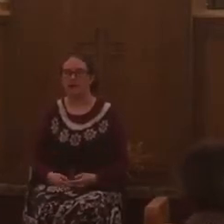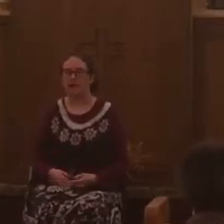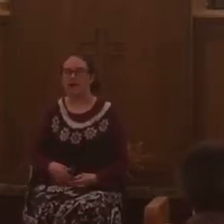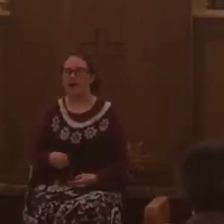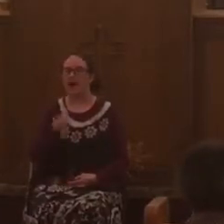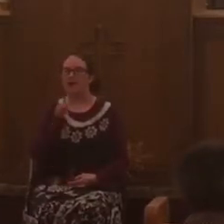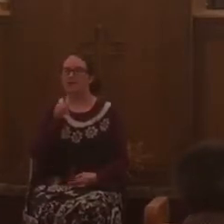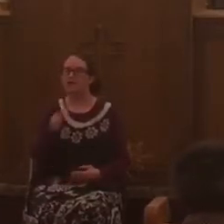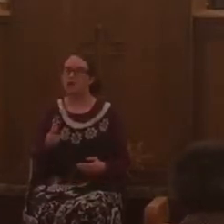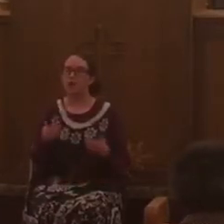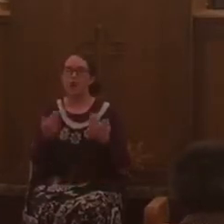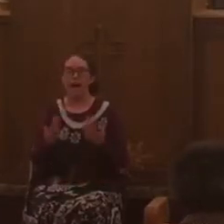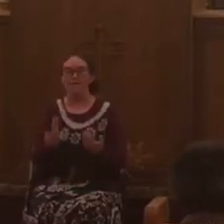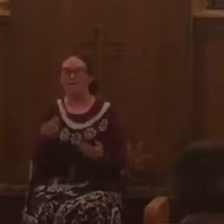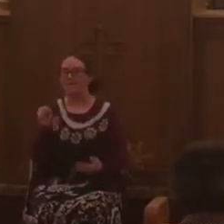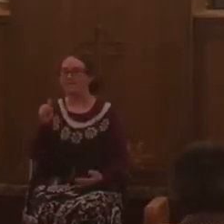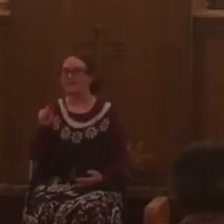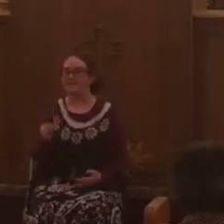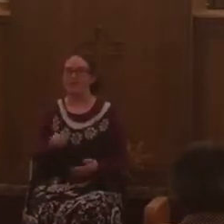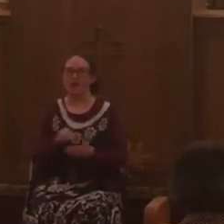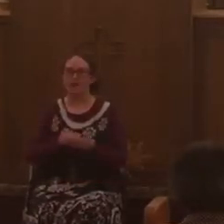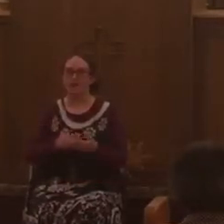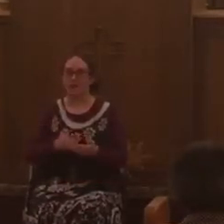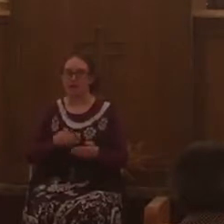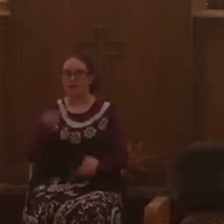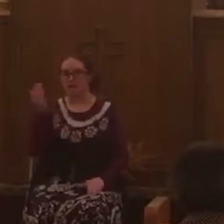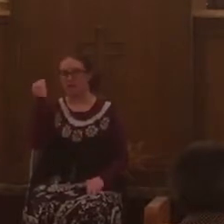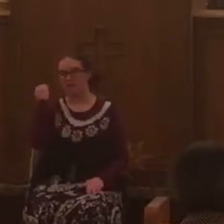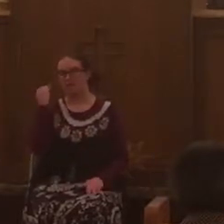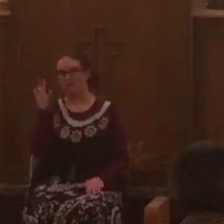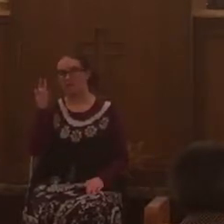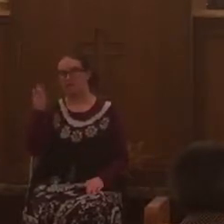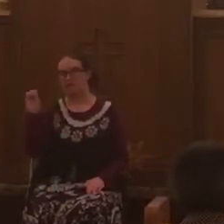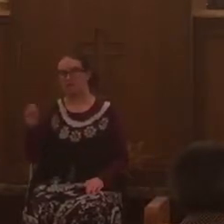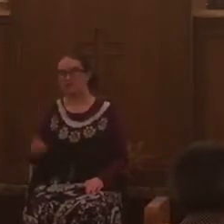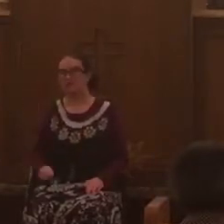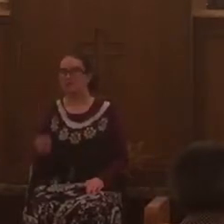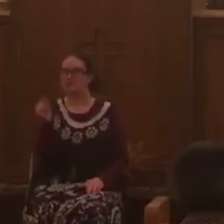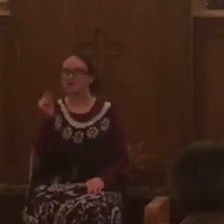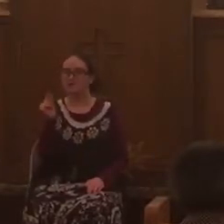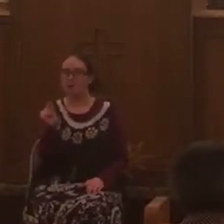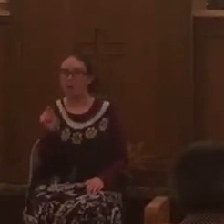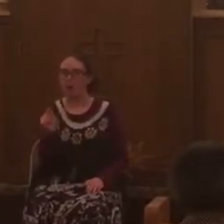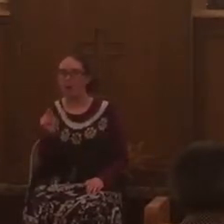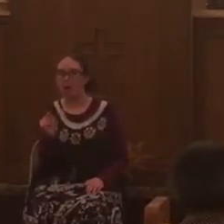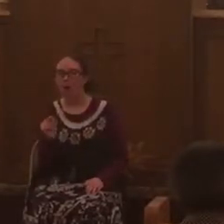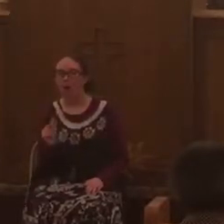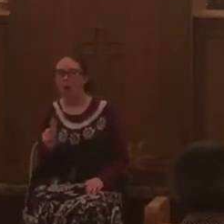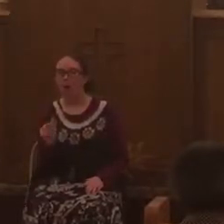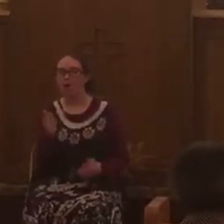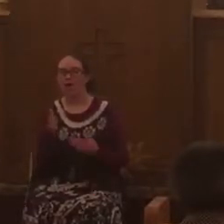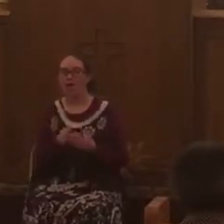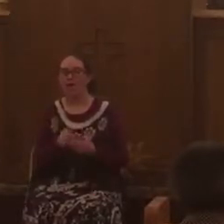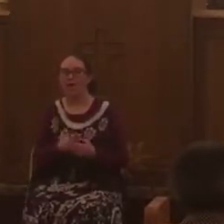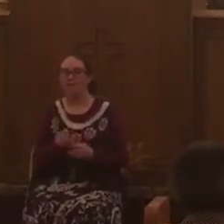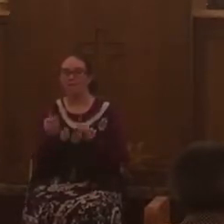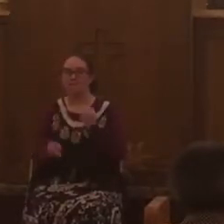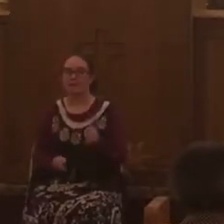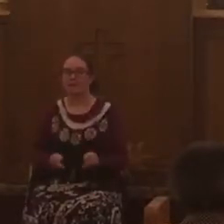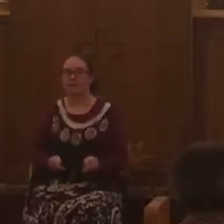come on, hear me now. The psychiatrists will tell you that they're giving more of these little